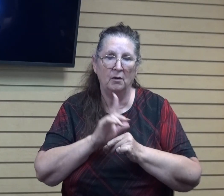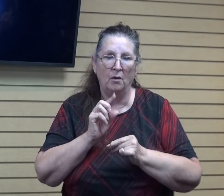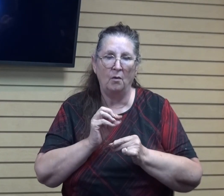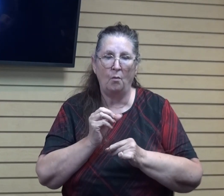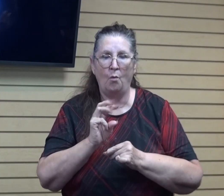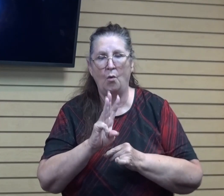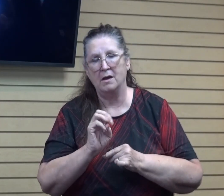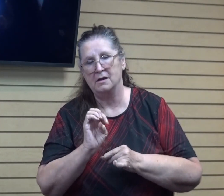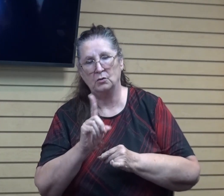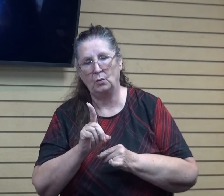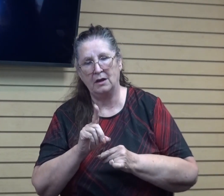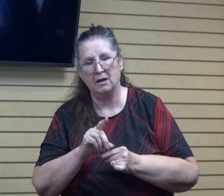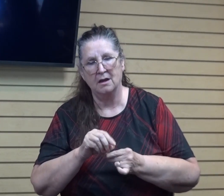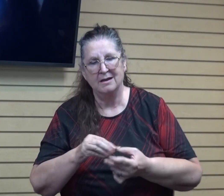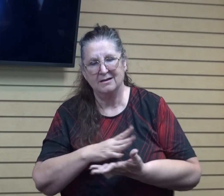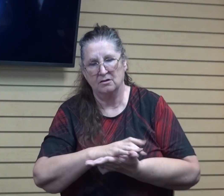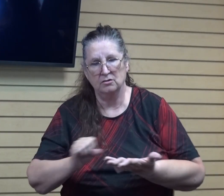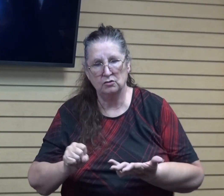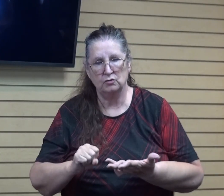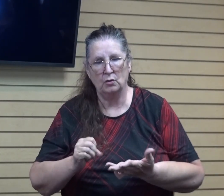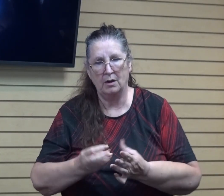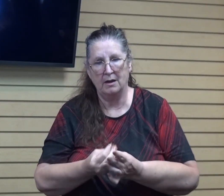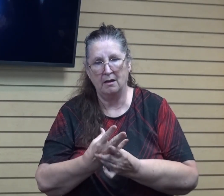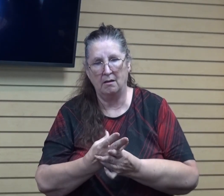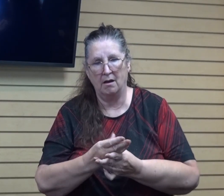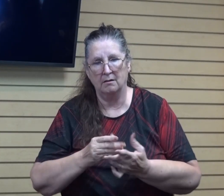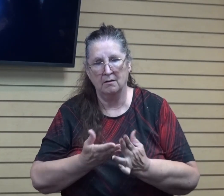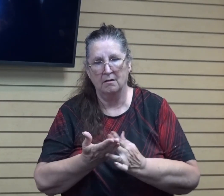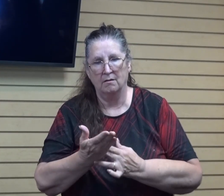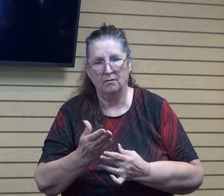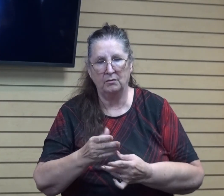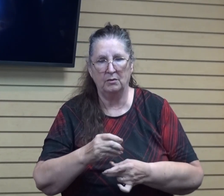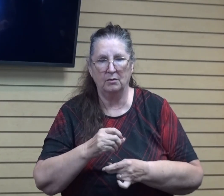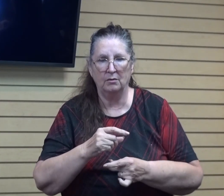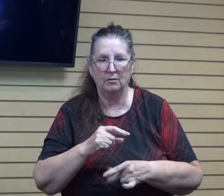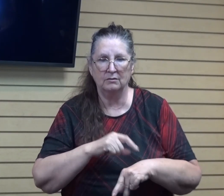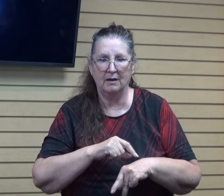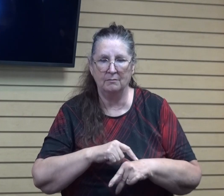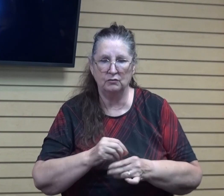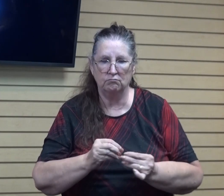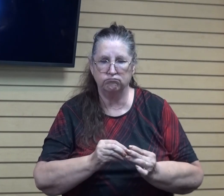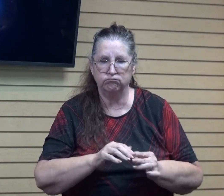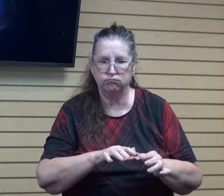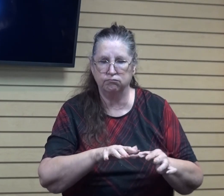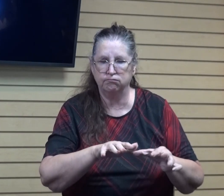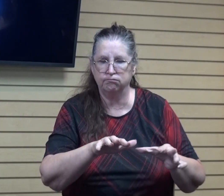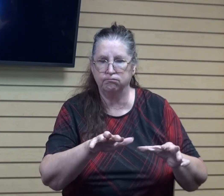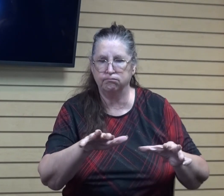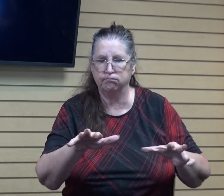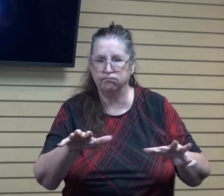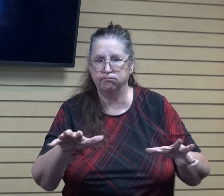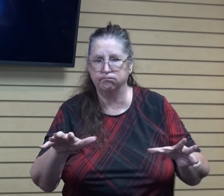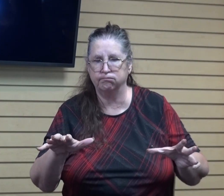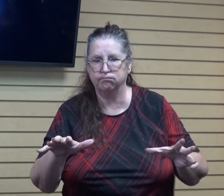garden over time. Weeds will turn into weeds, and the whole garden can be gone in a matter of